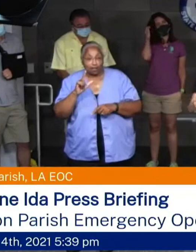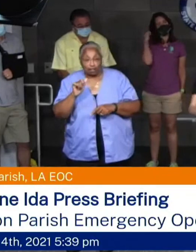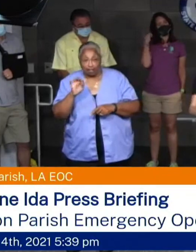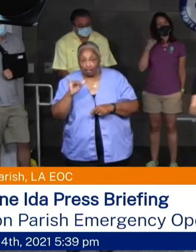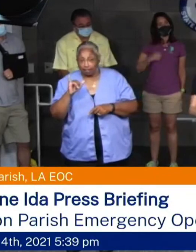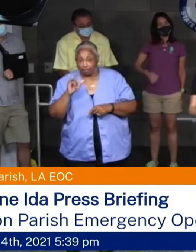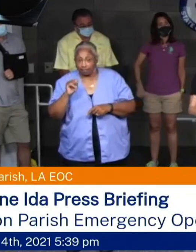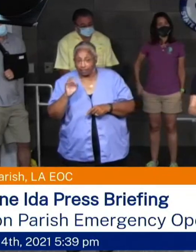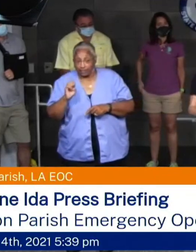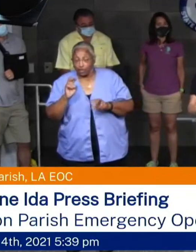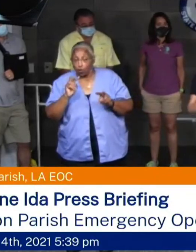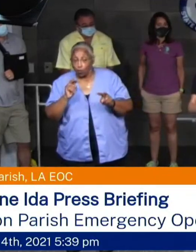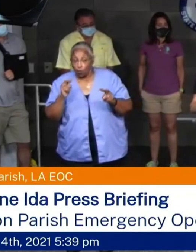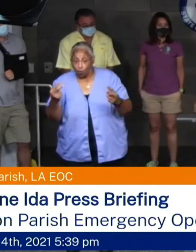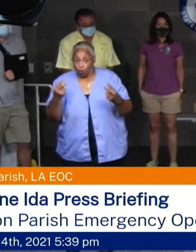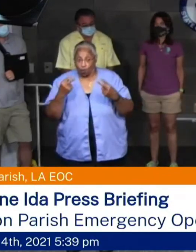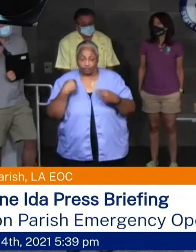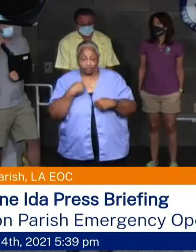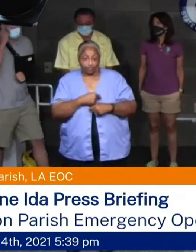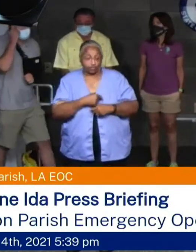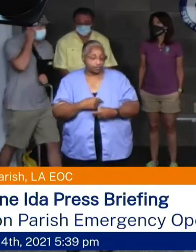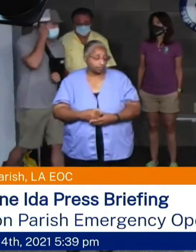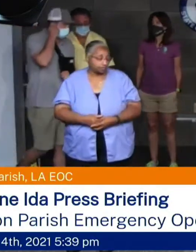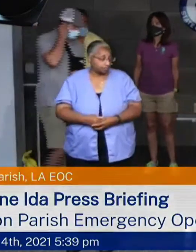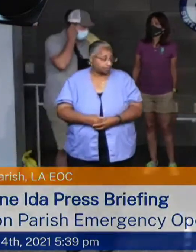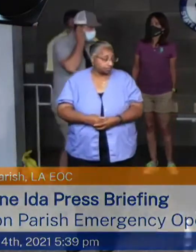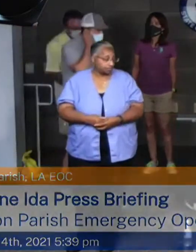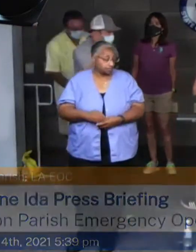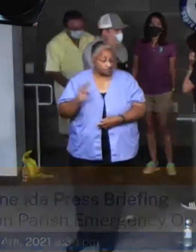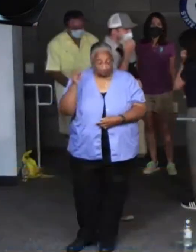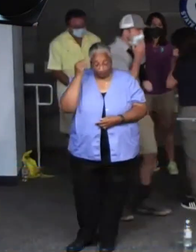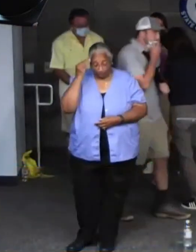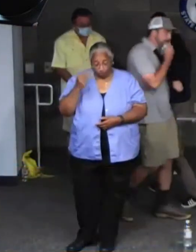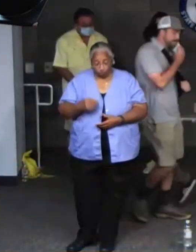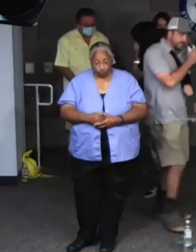listening tonight. So, Mayor Kerner.